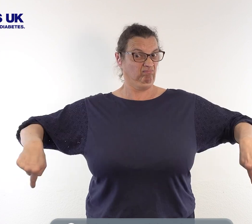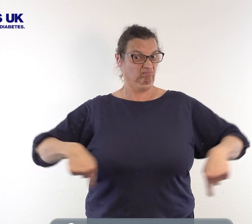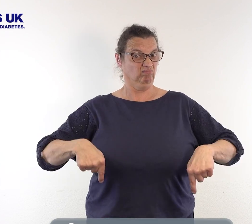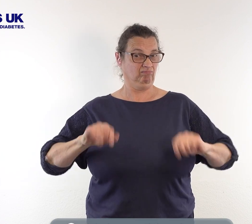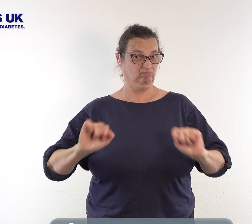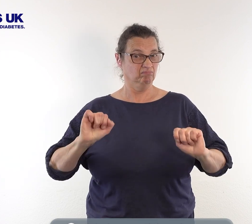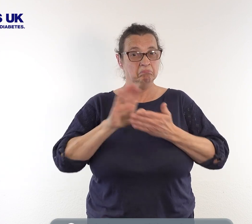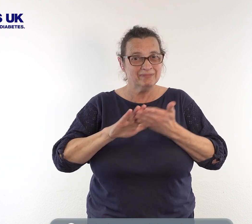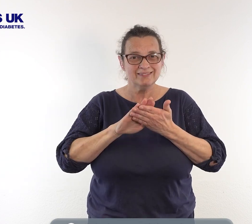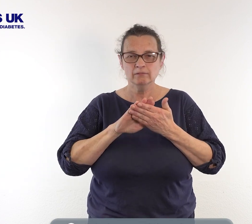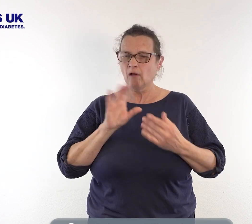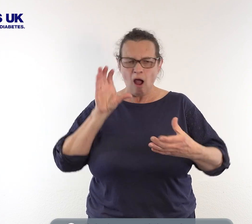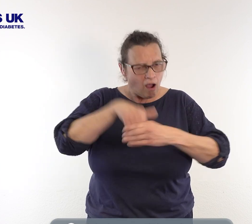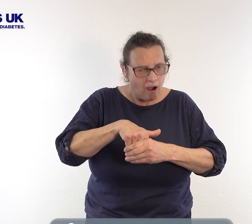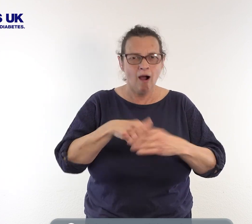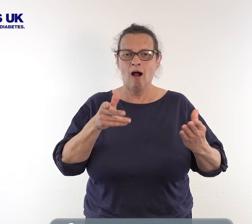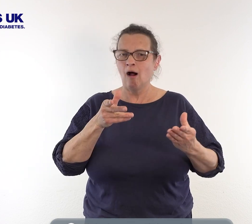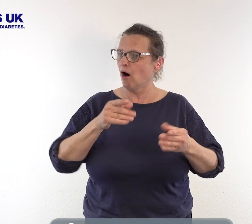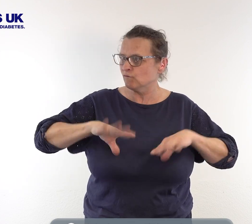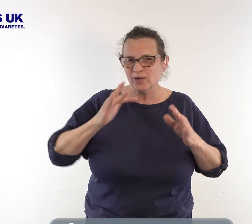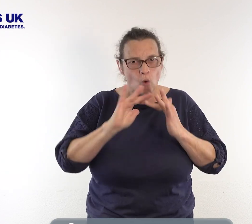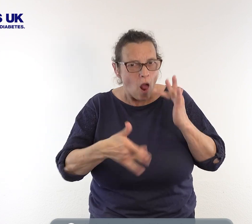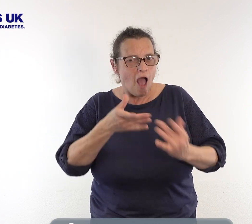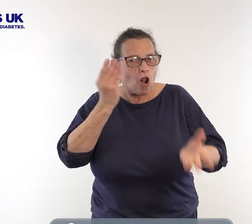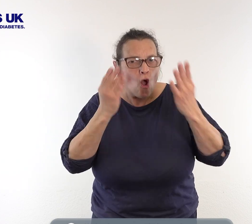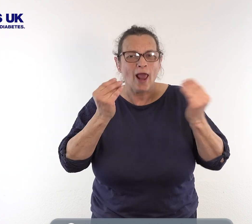or type 2 diabetes online in your own time.